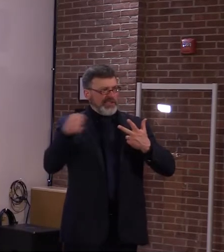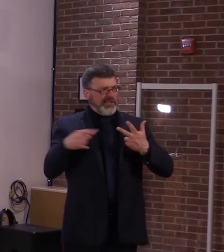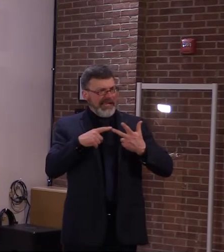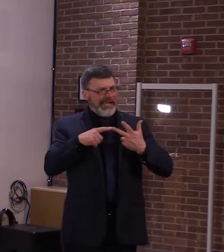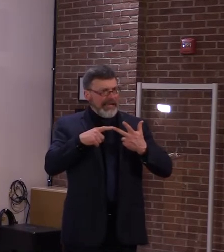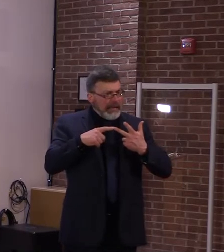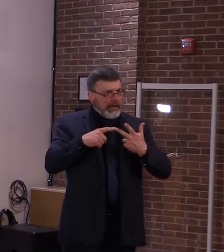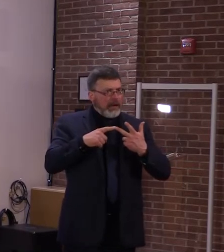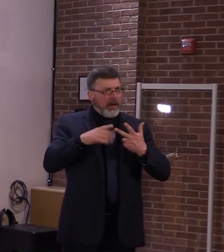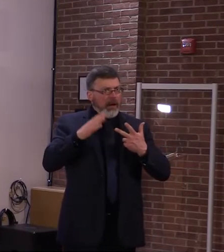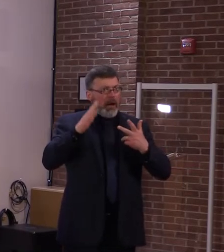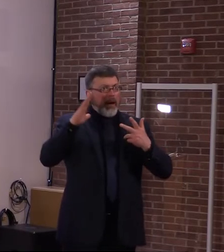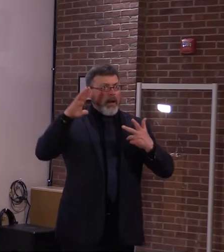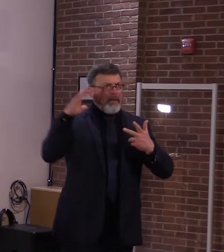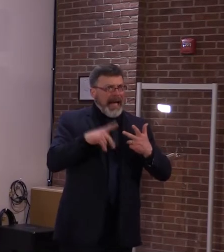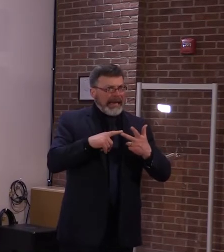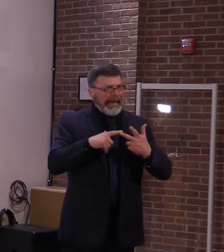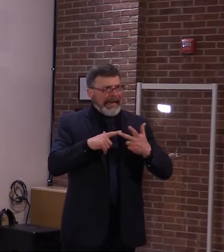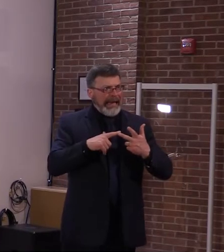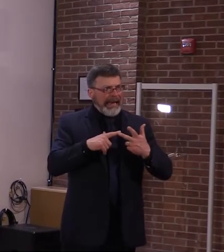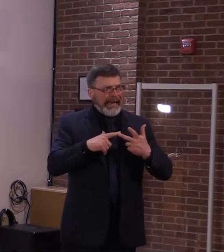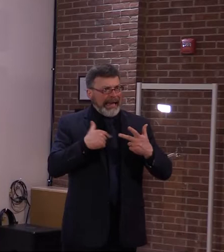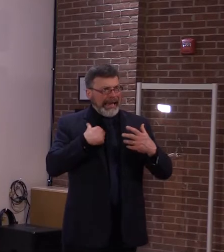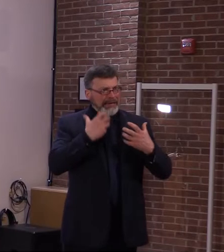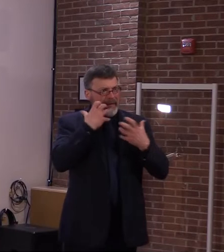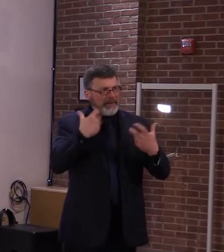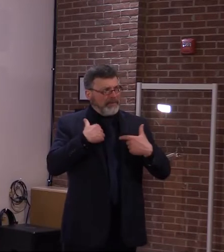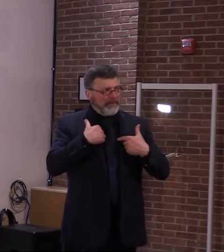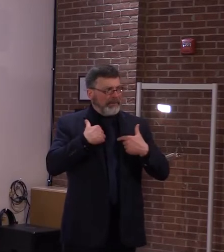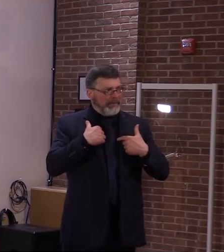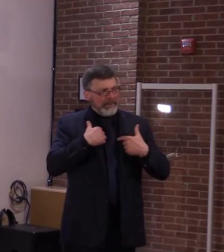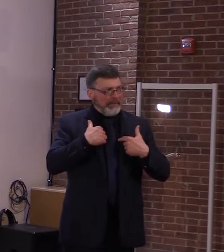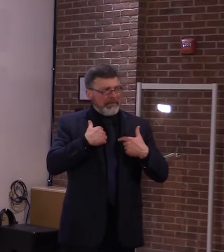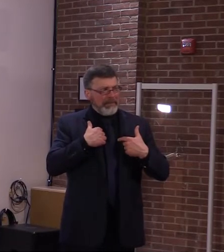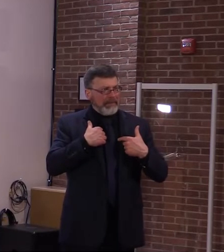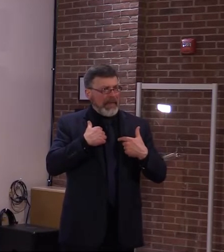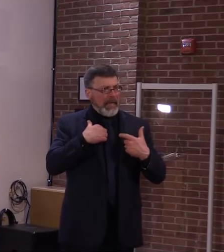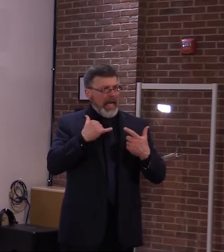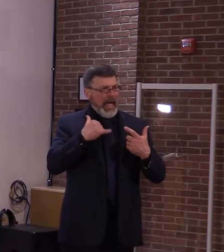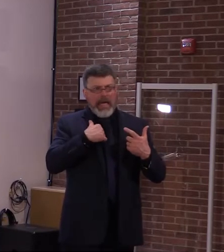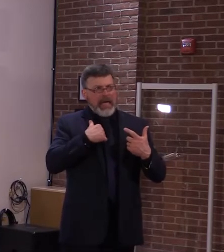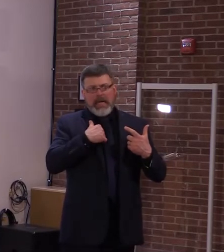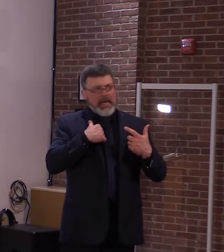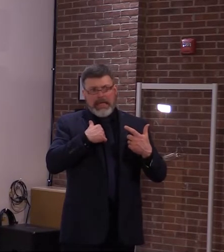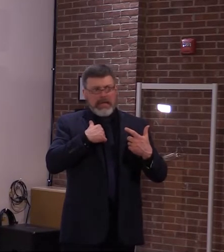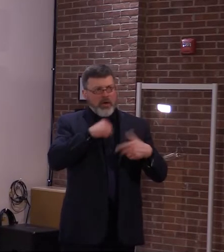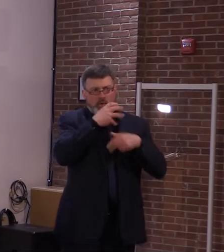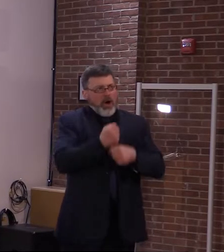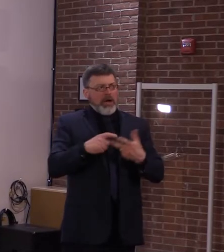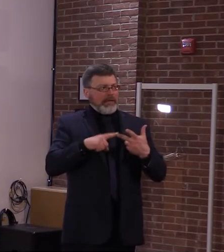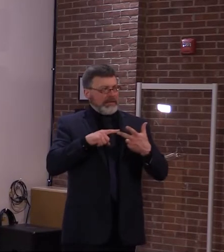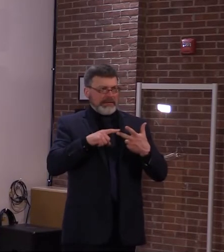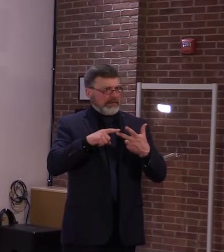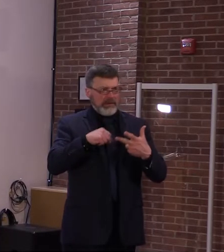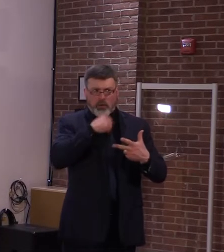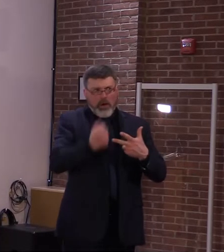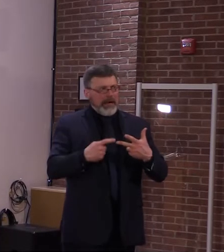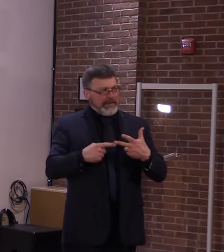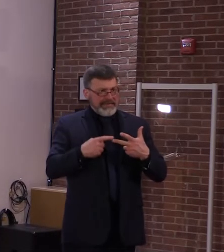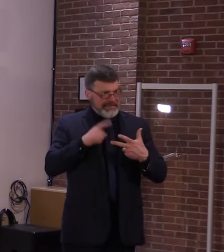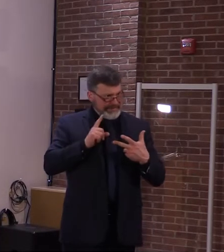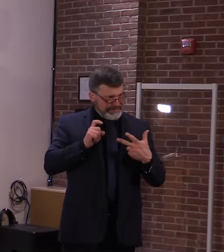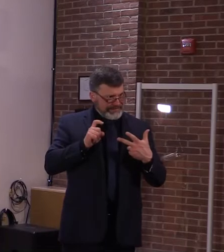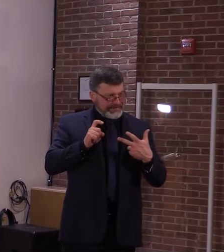Vermonters failing to show up to their vaccine appointments? And the state has to be thinking that the number of no-shows may